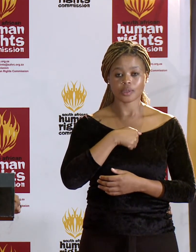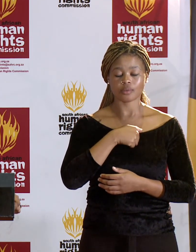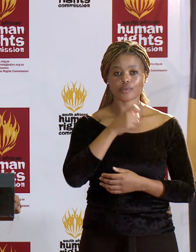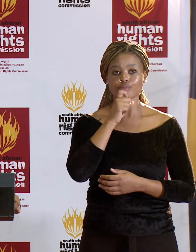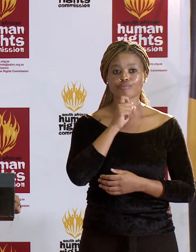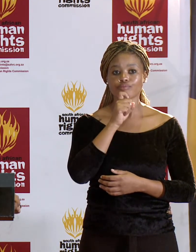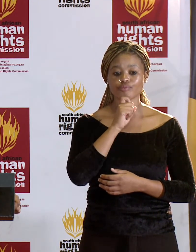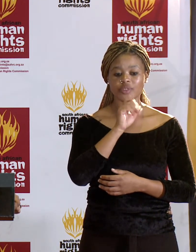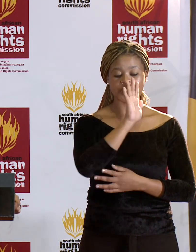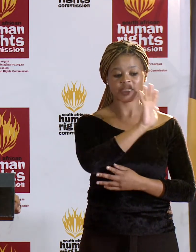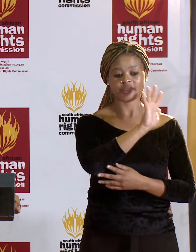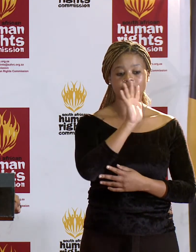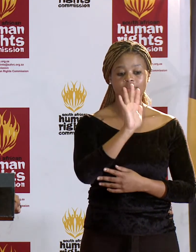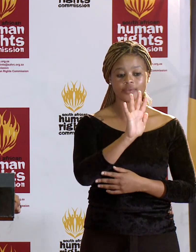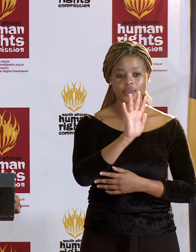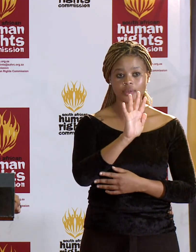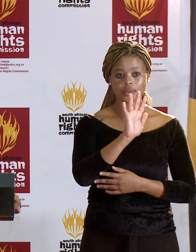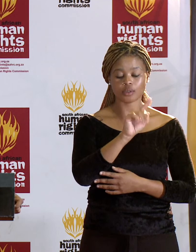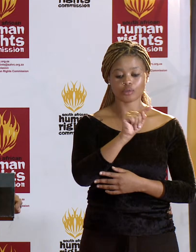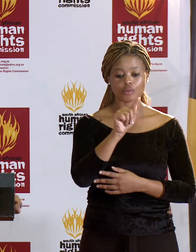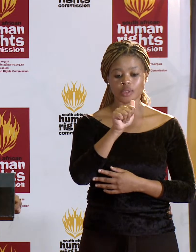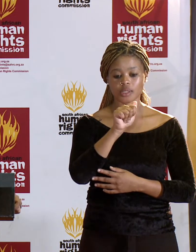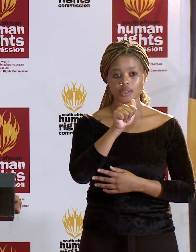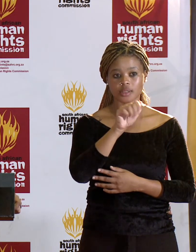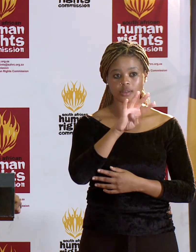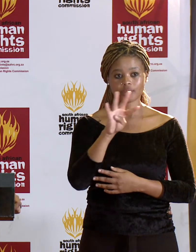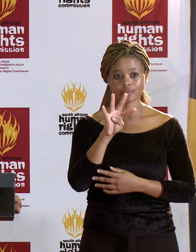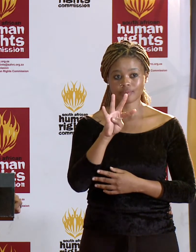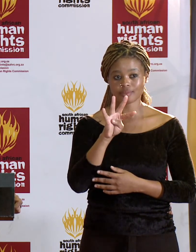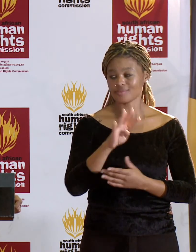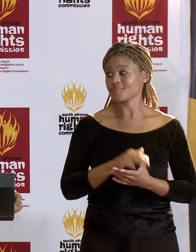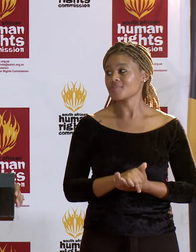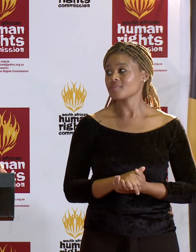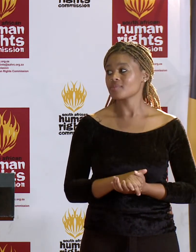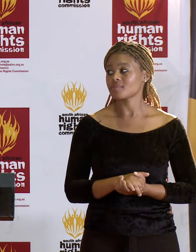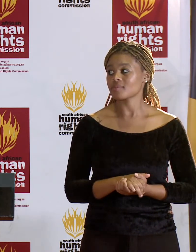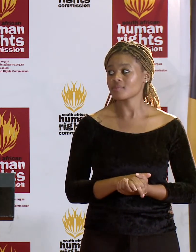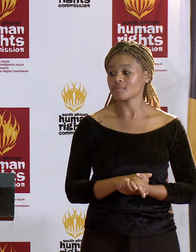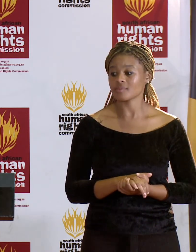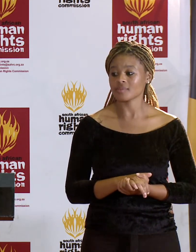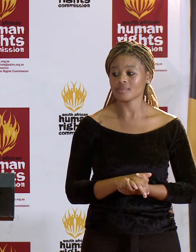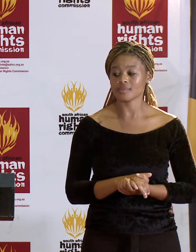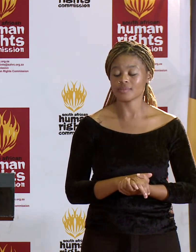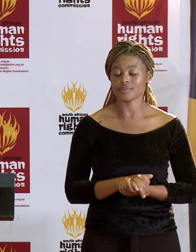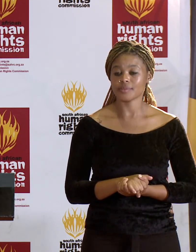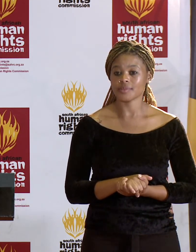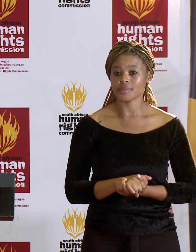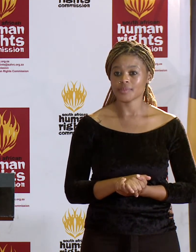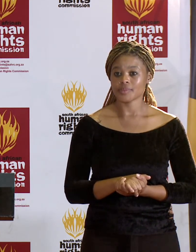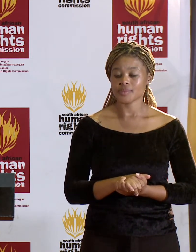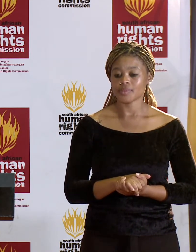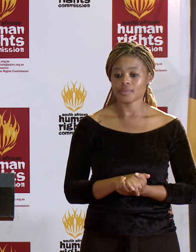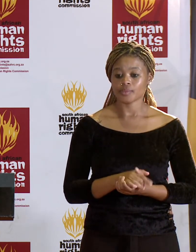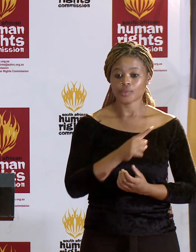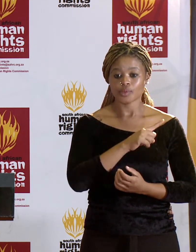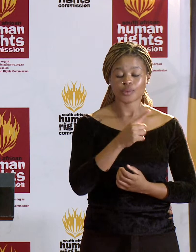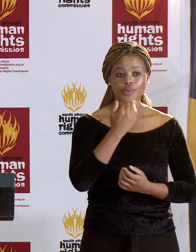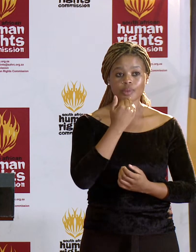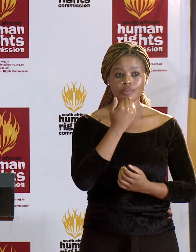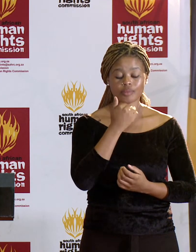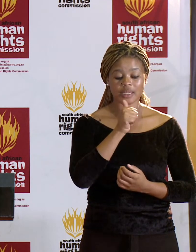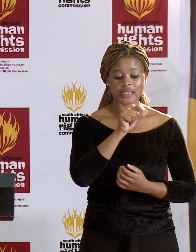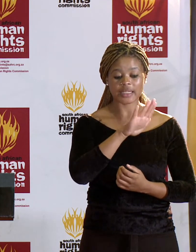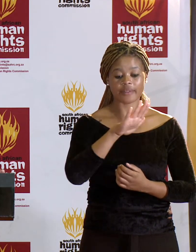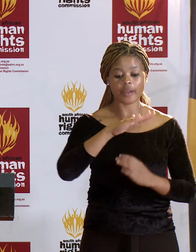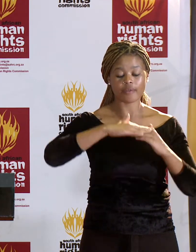are our 55 to 64, right? And by the way, those who are 65 and